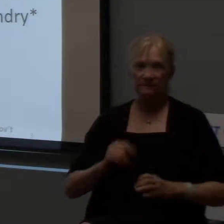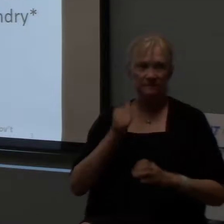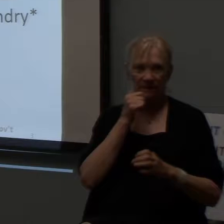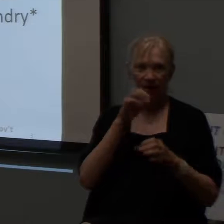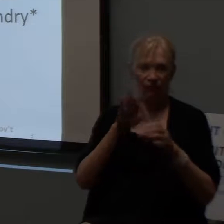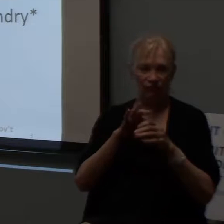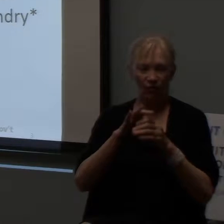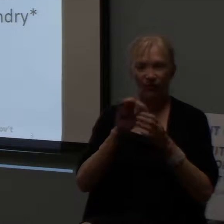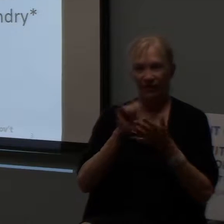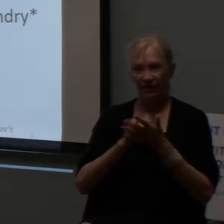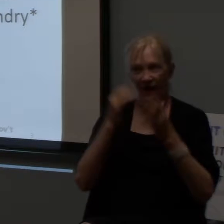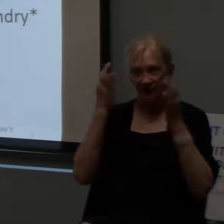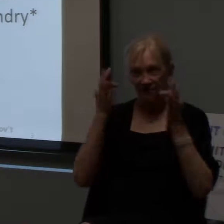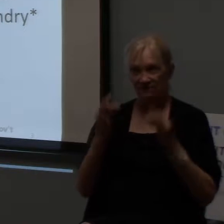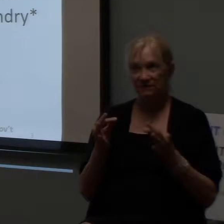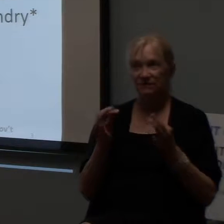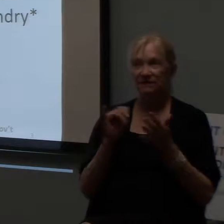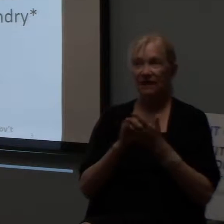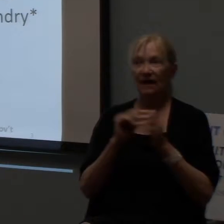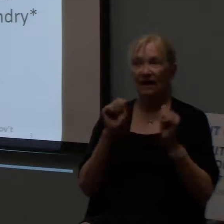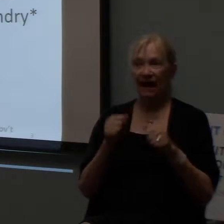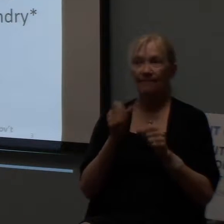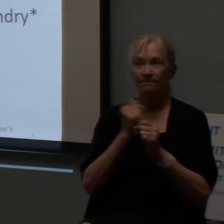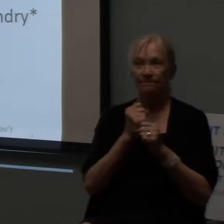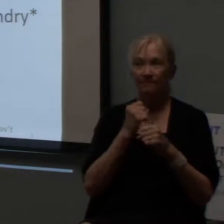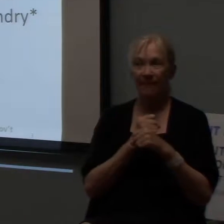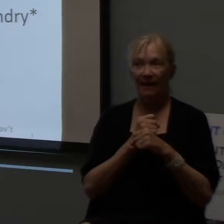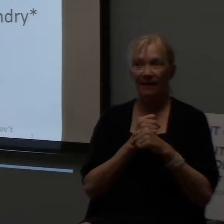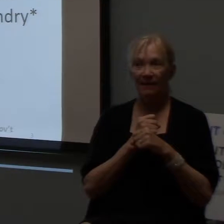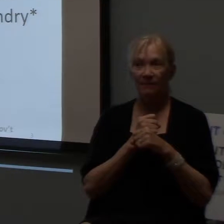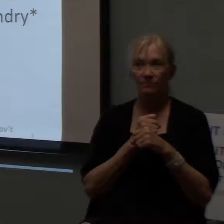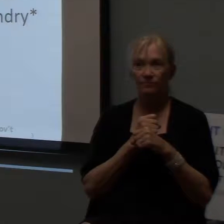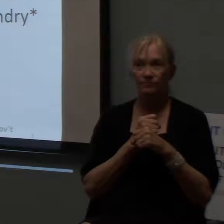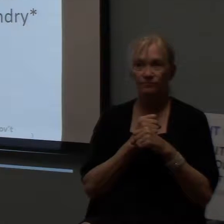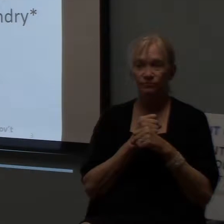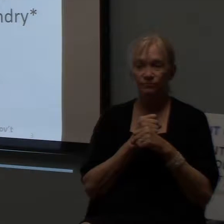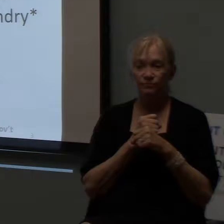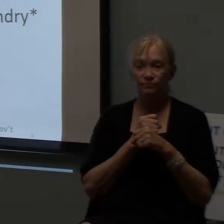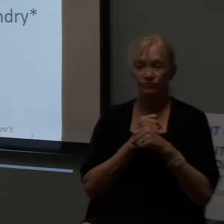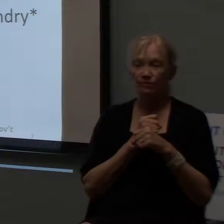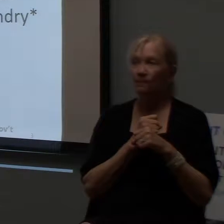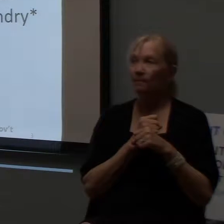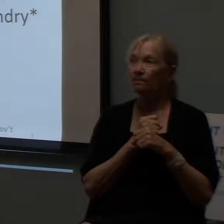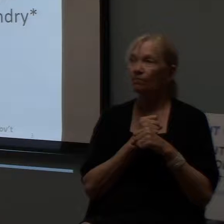is a decision that the commissioners can make, no matter how many commissioners there are.